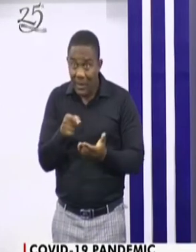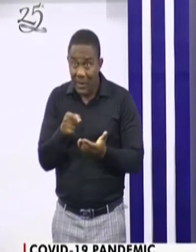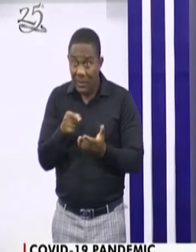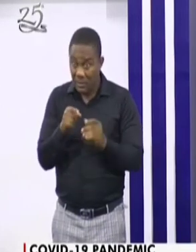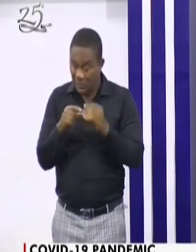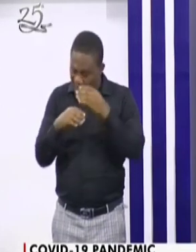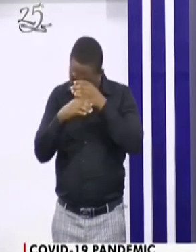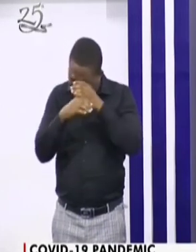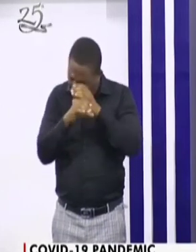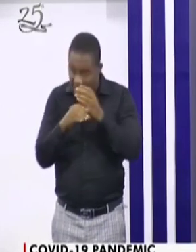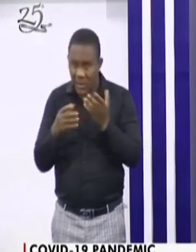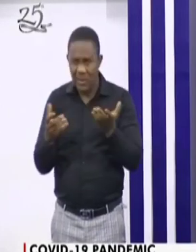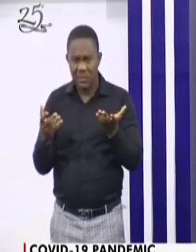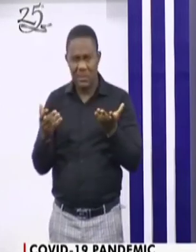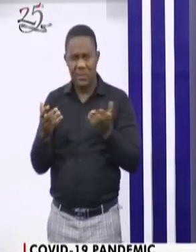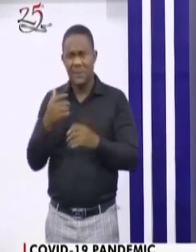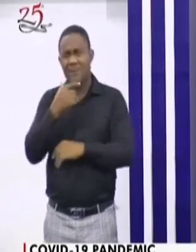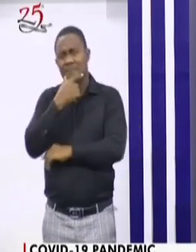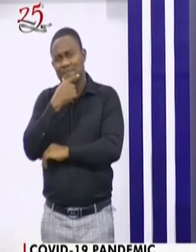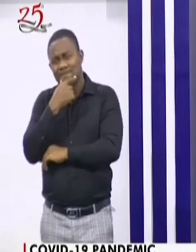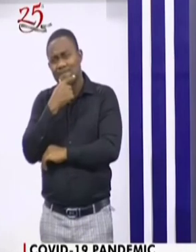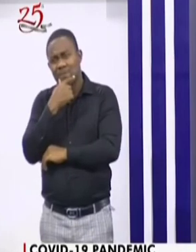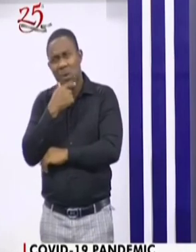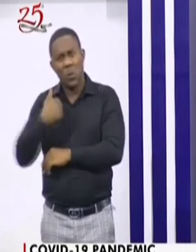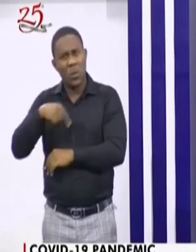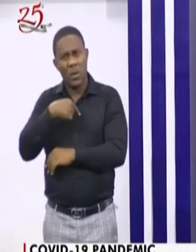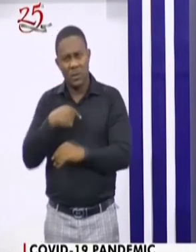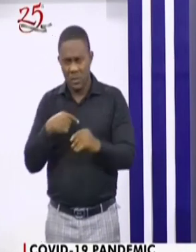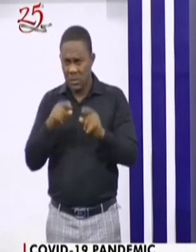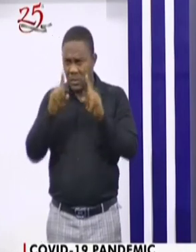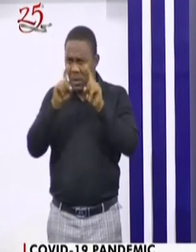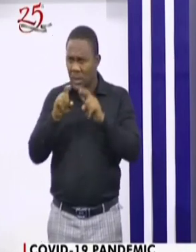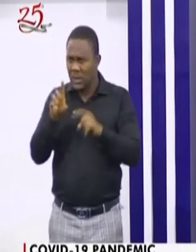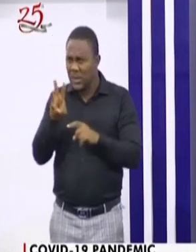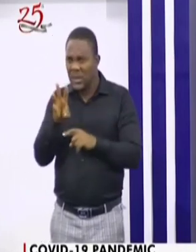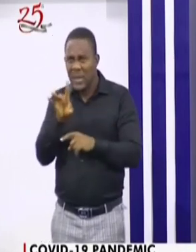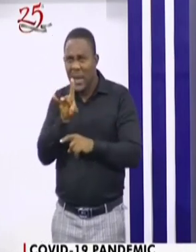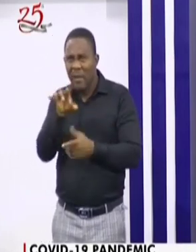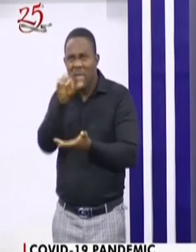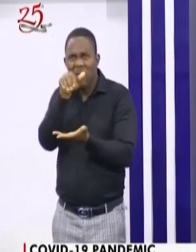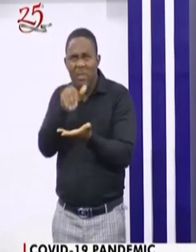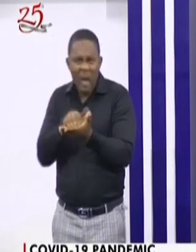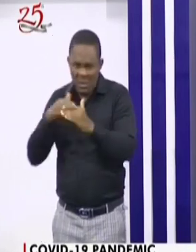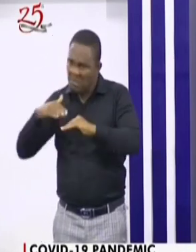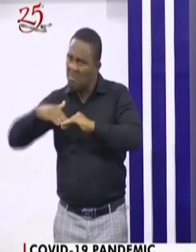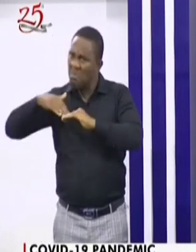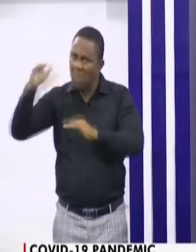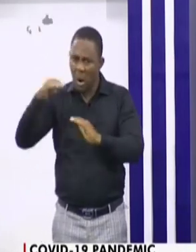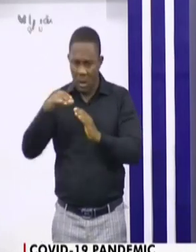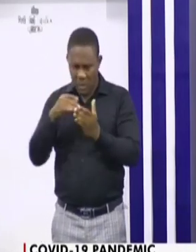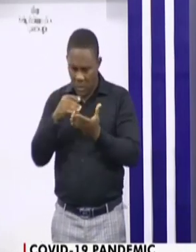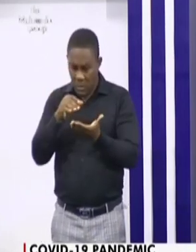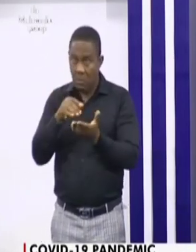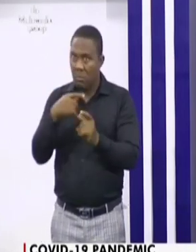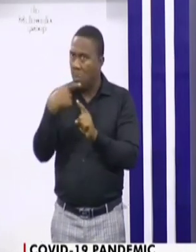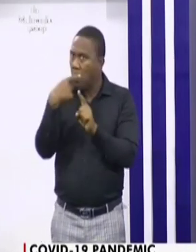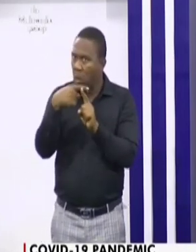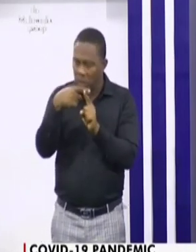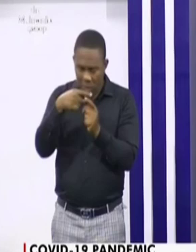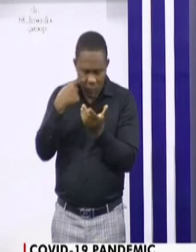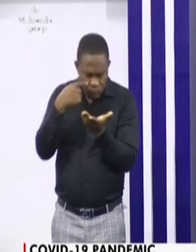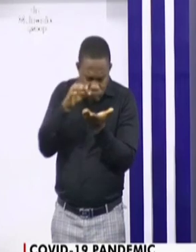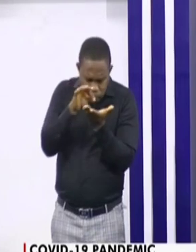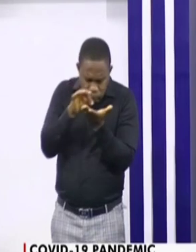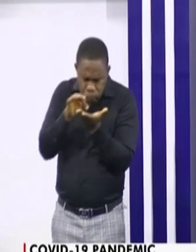to have tested 68,000 samples, as His Excellency the President reported when he addressed all of us.